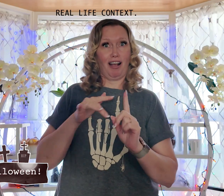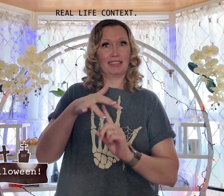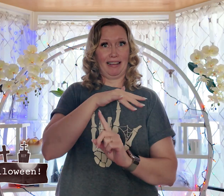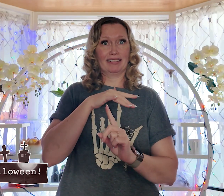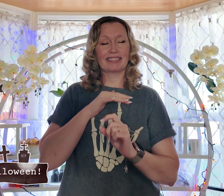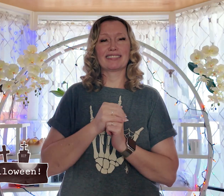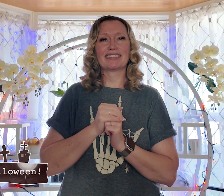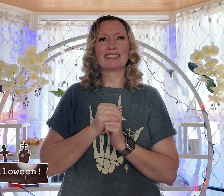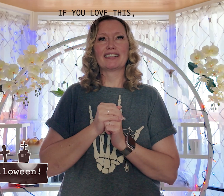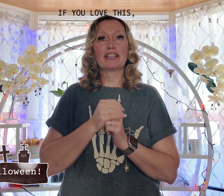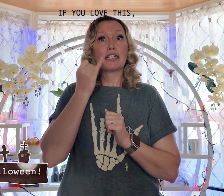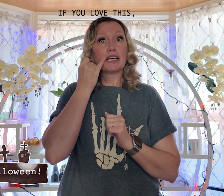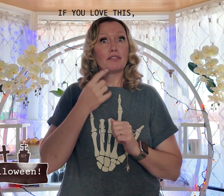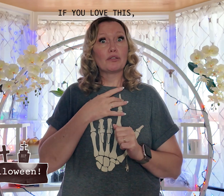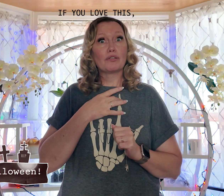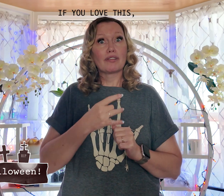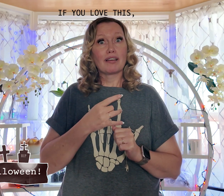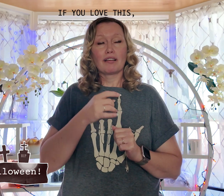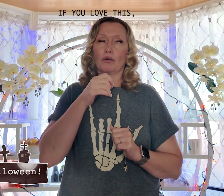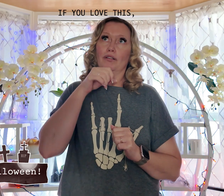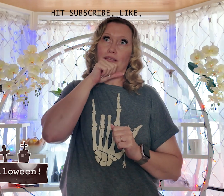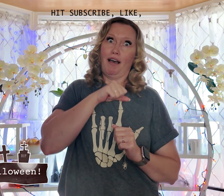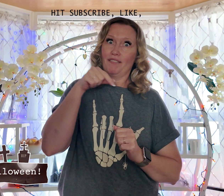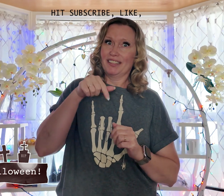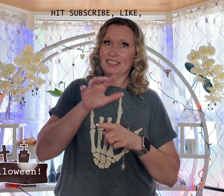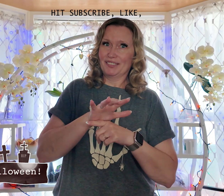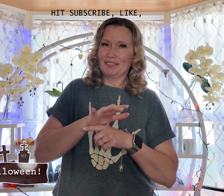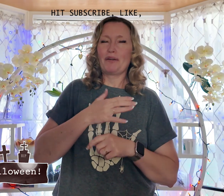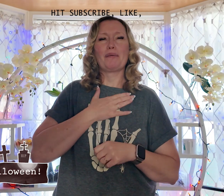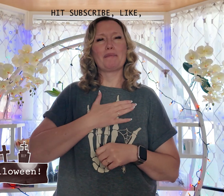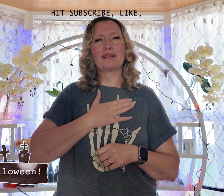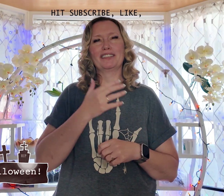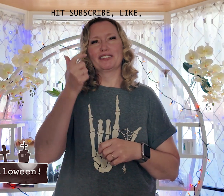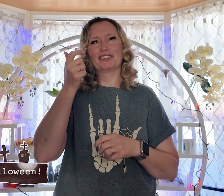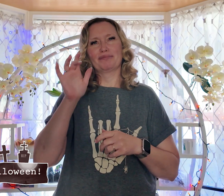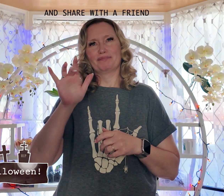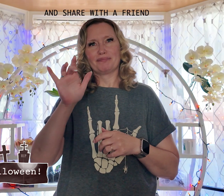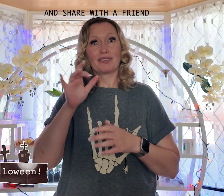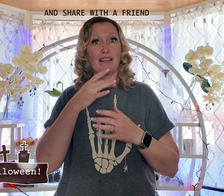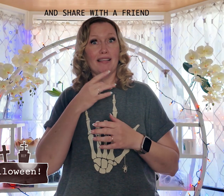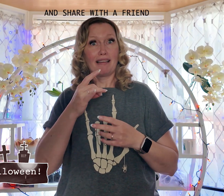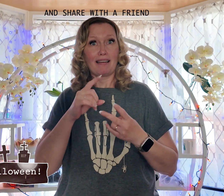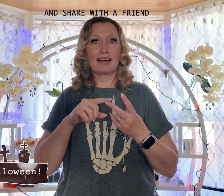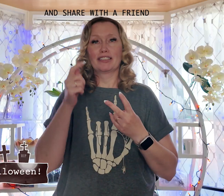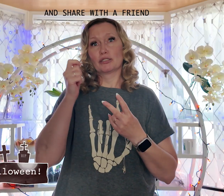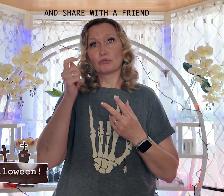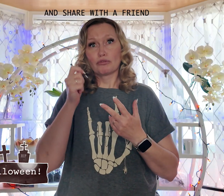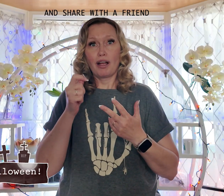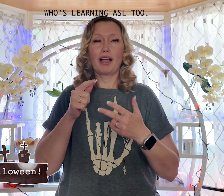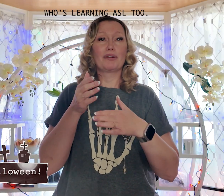context. If you loved this, hit subscribe, like, and share with a friend who's